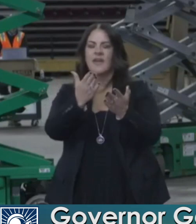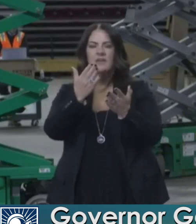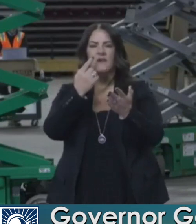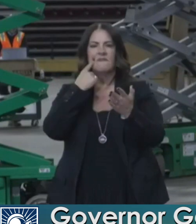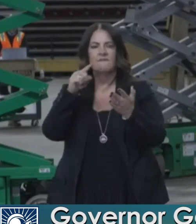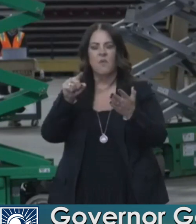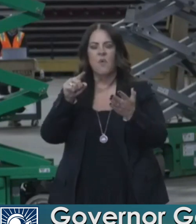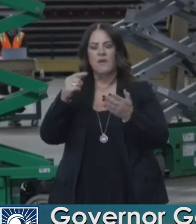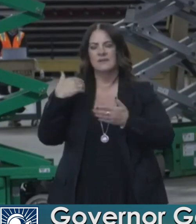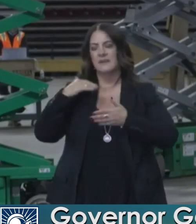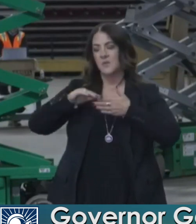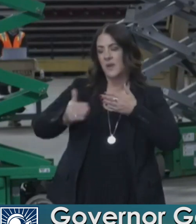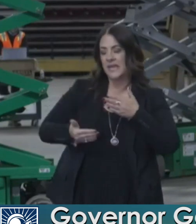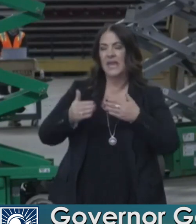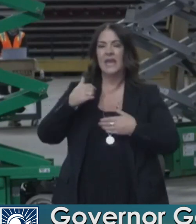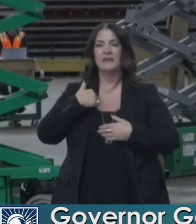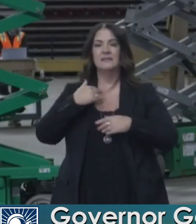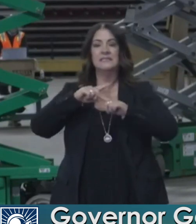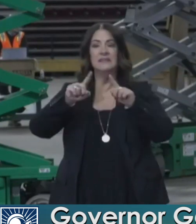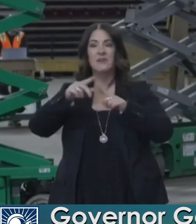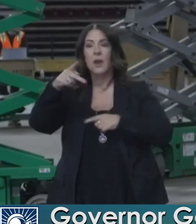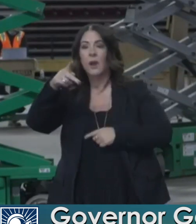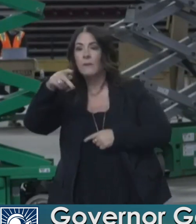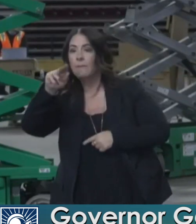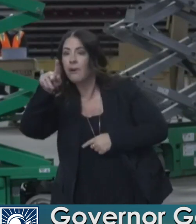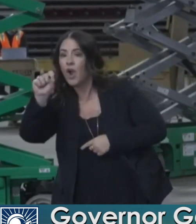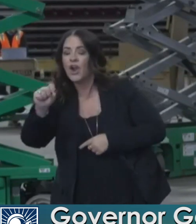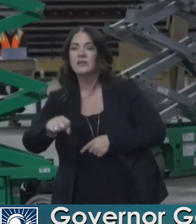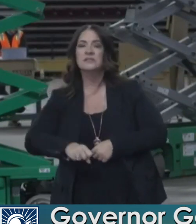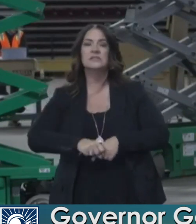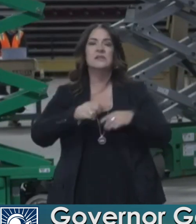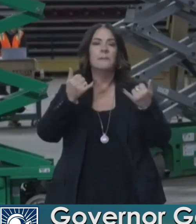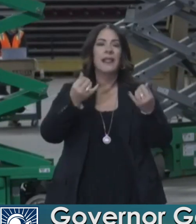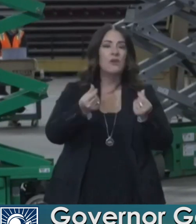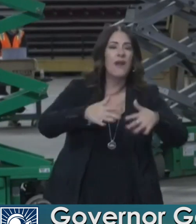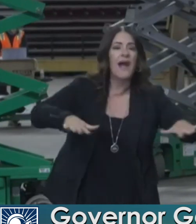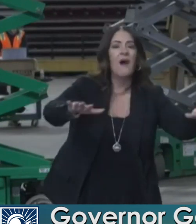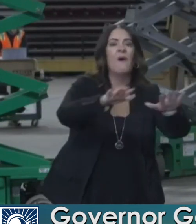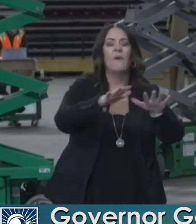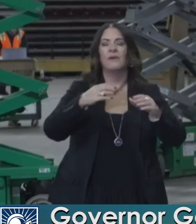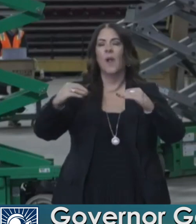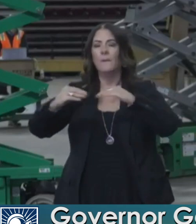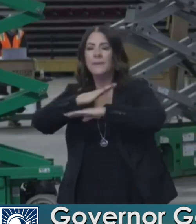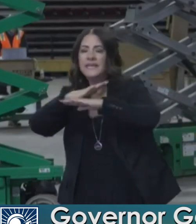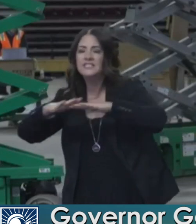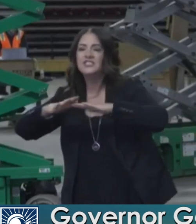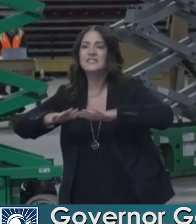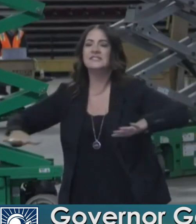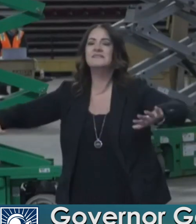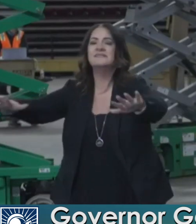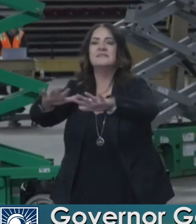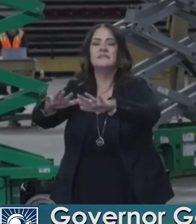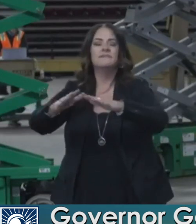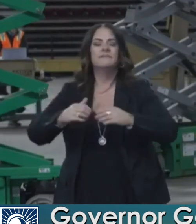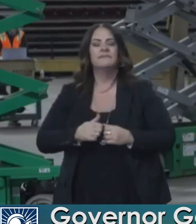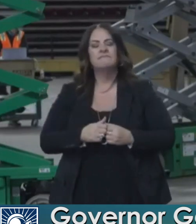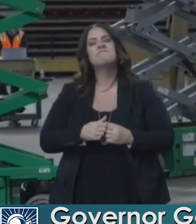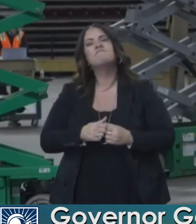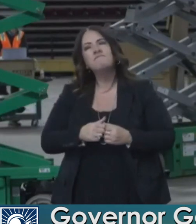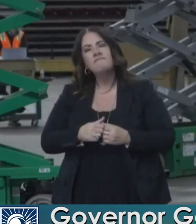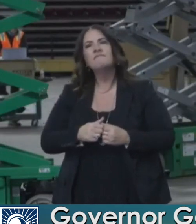weekend. Our parks, our playgrounds, our beaches, where I think